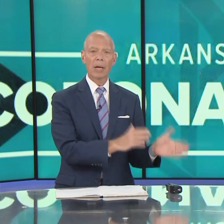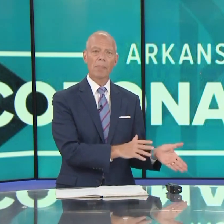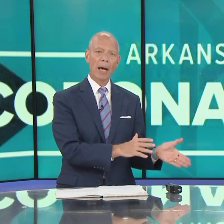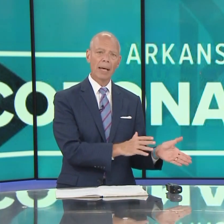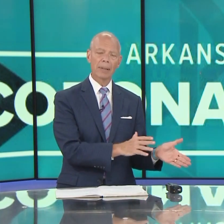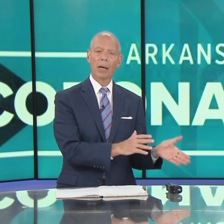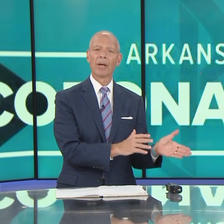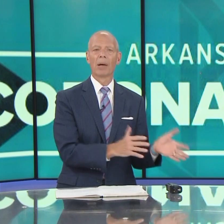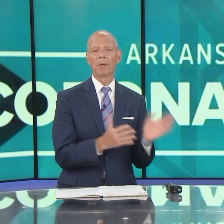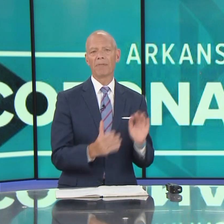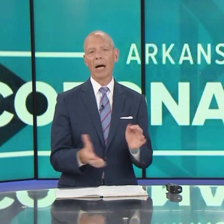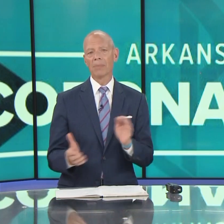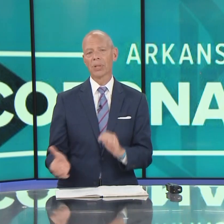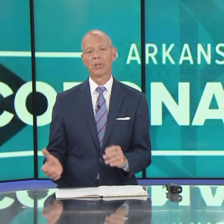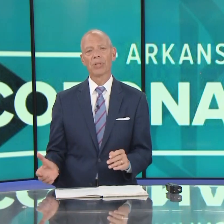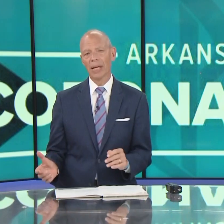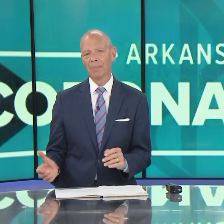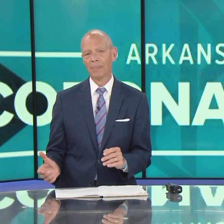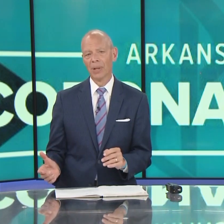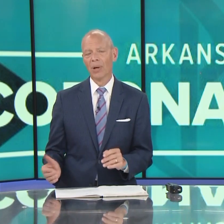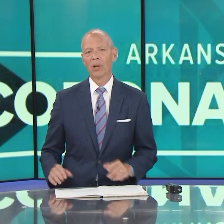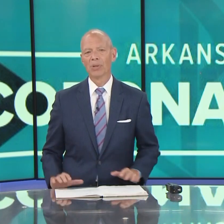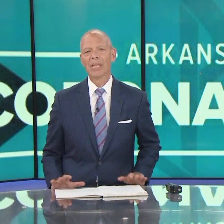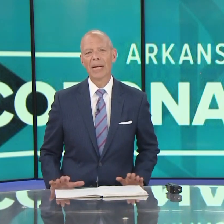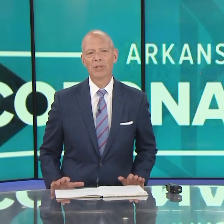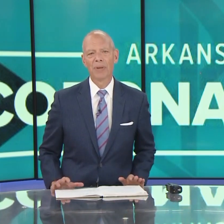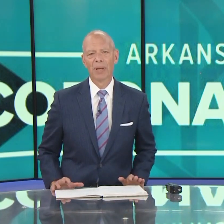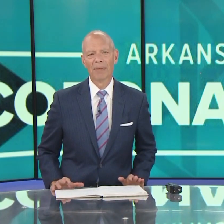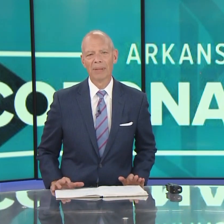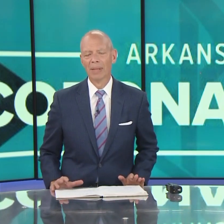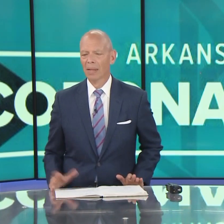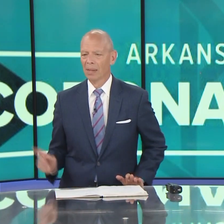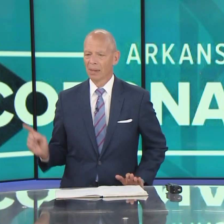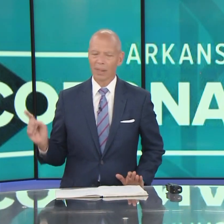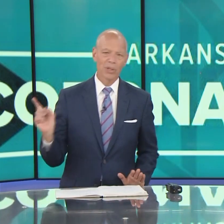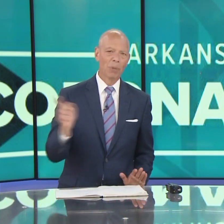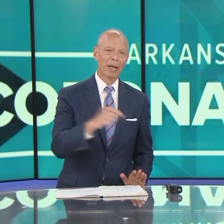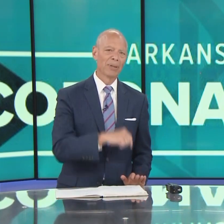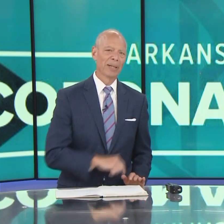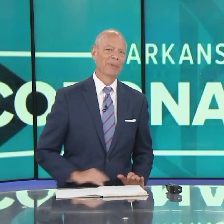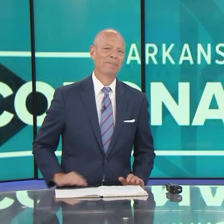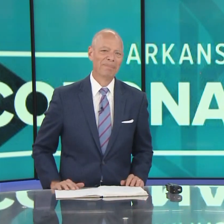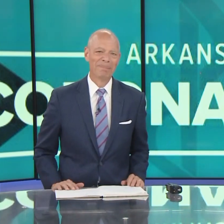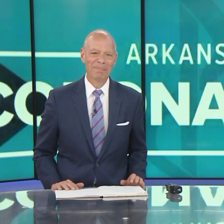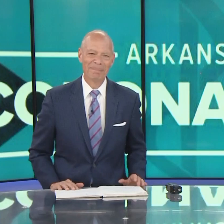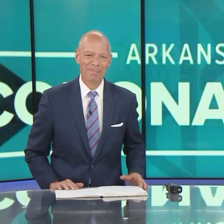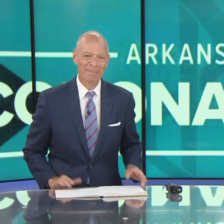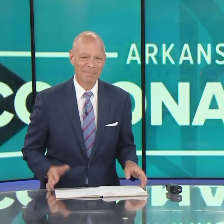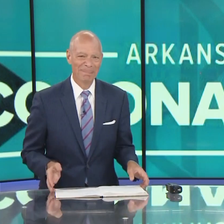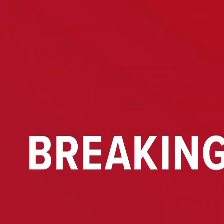and their impact coming up at 5, 6, and 10 on THV 11. Let's go make a deal.